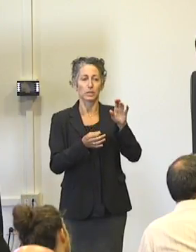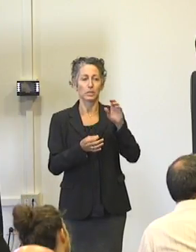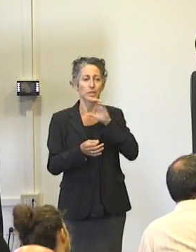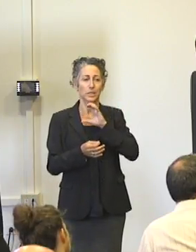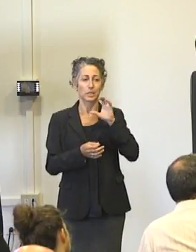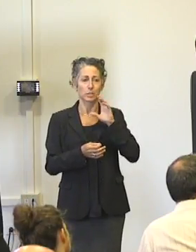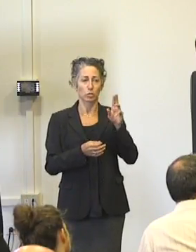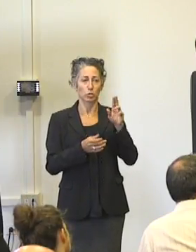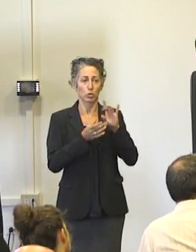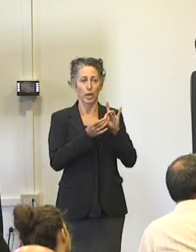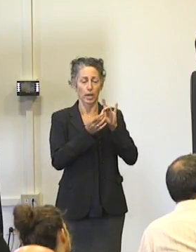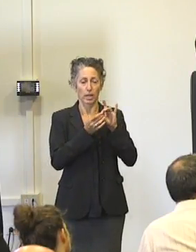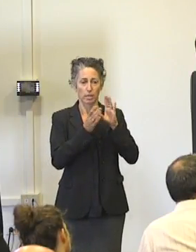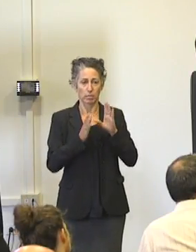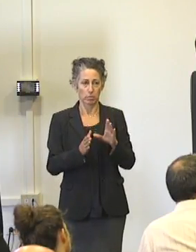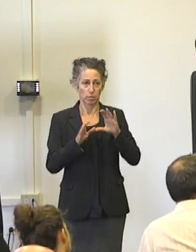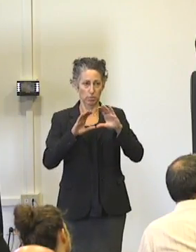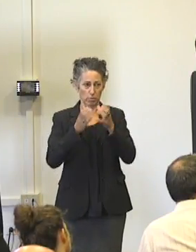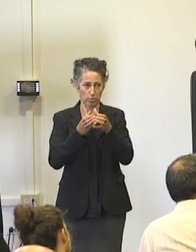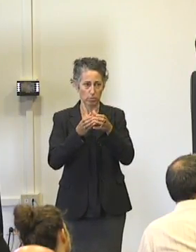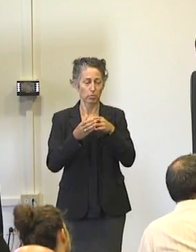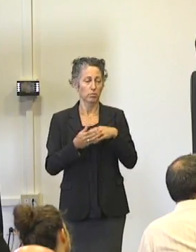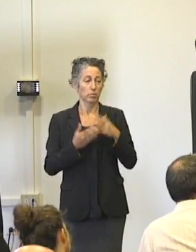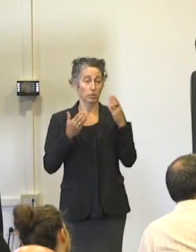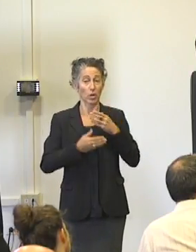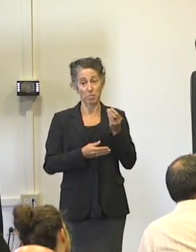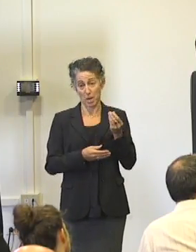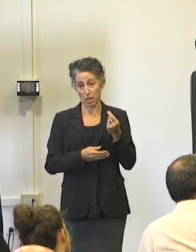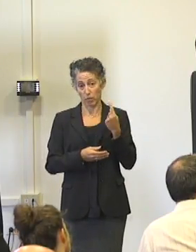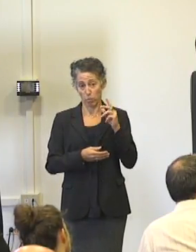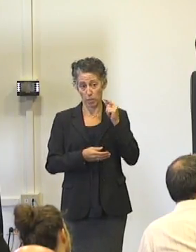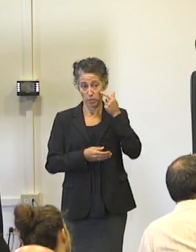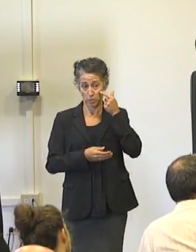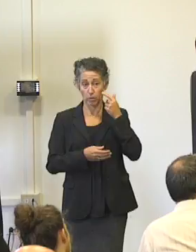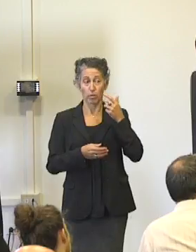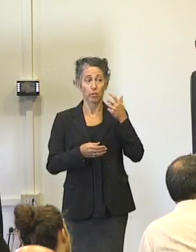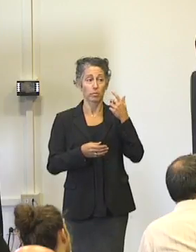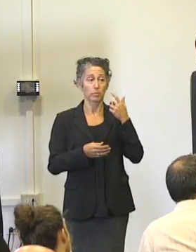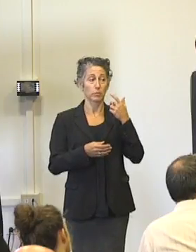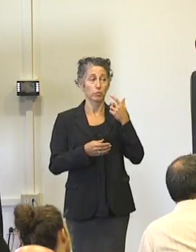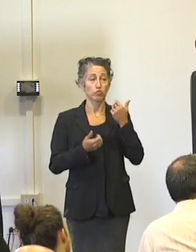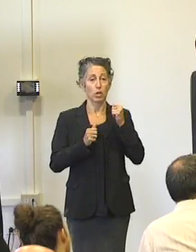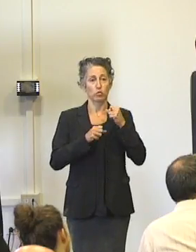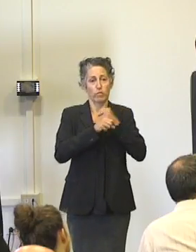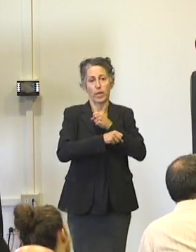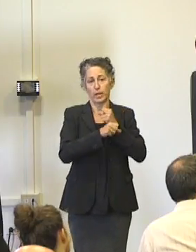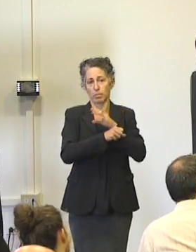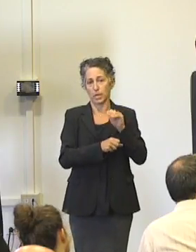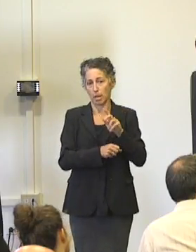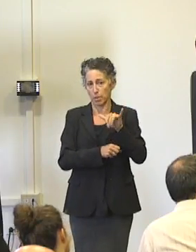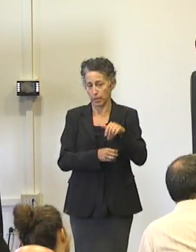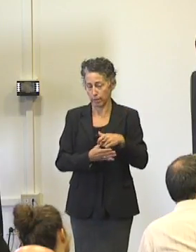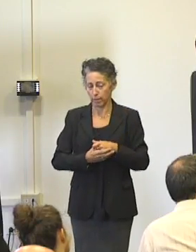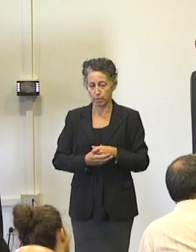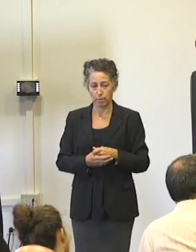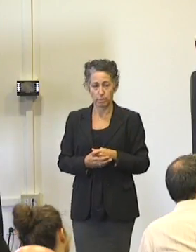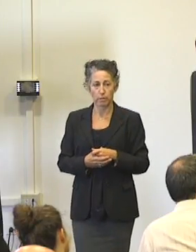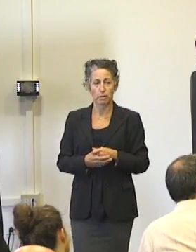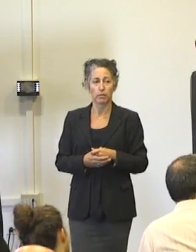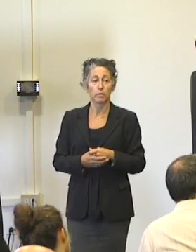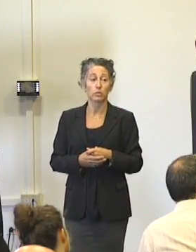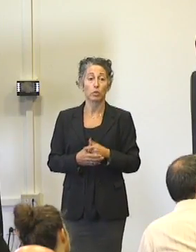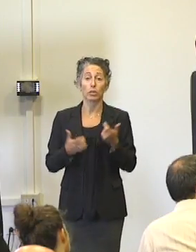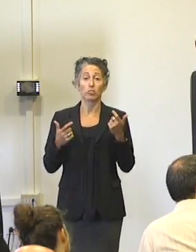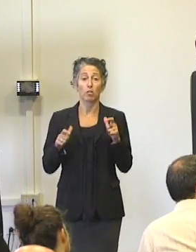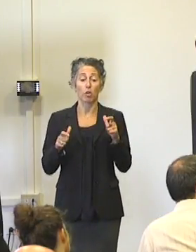for, unleashing this dark money in politics in the name of combating monopoly. But they are using these vast pools